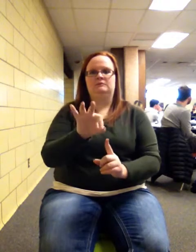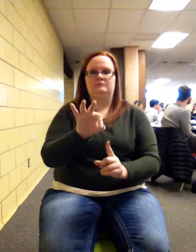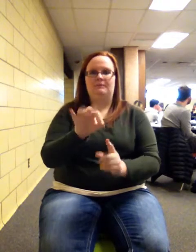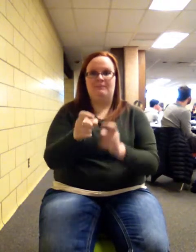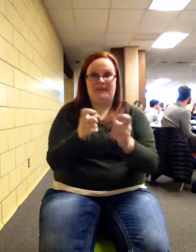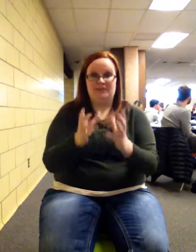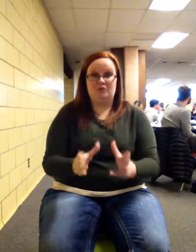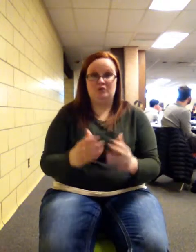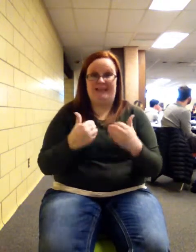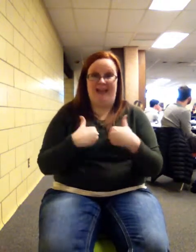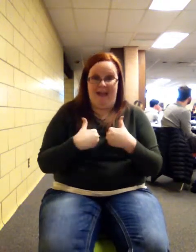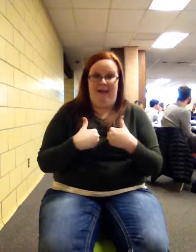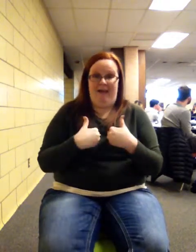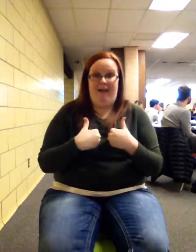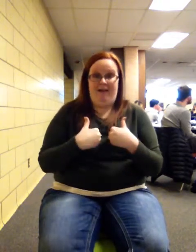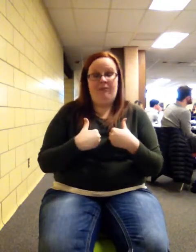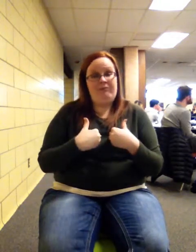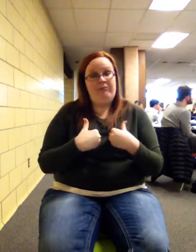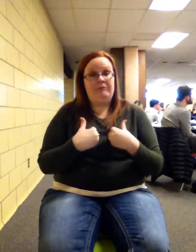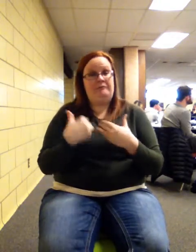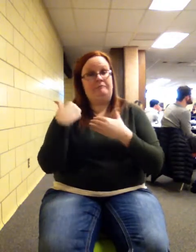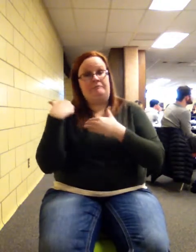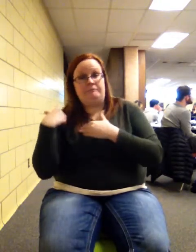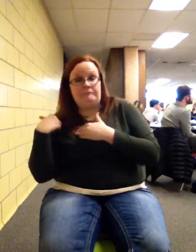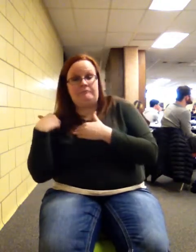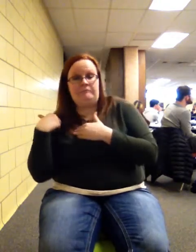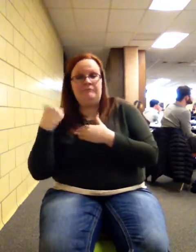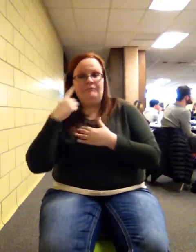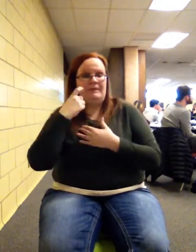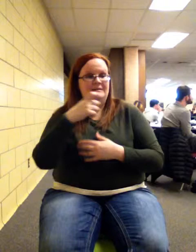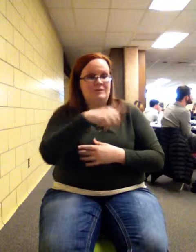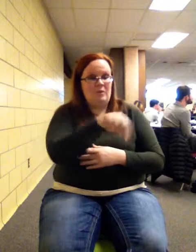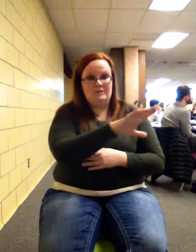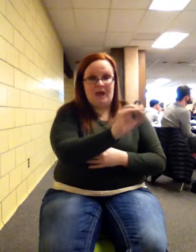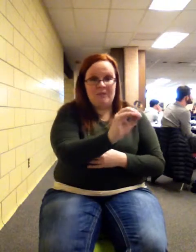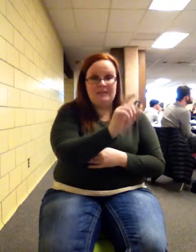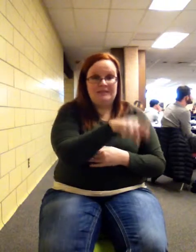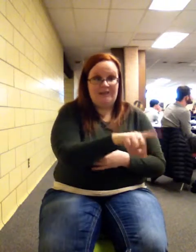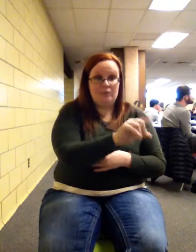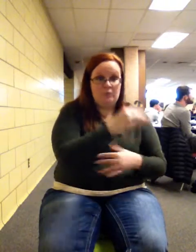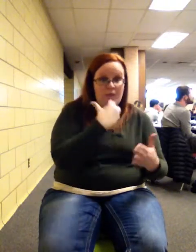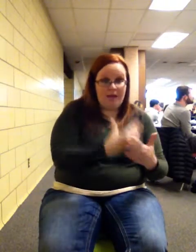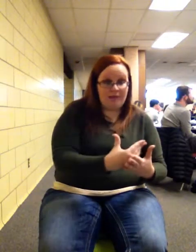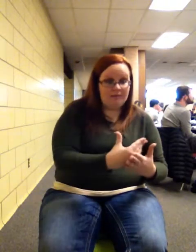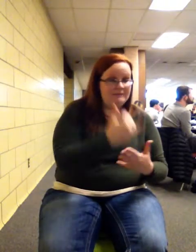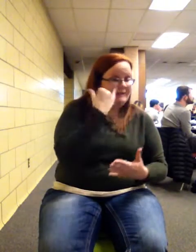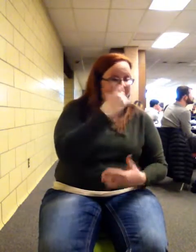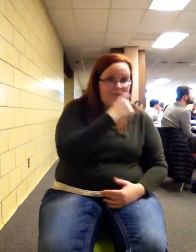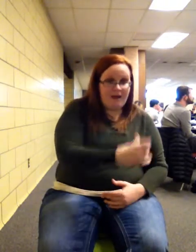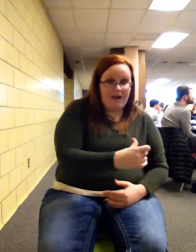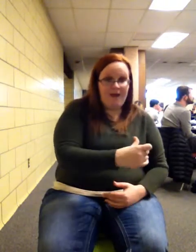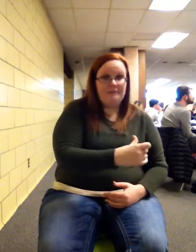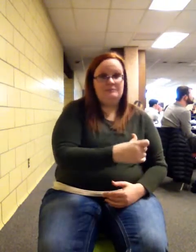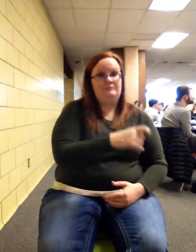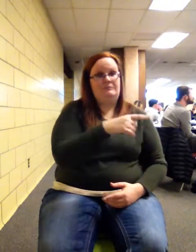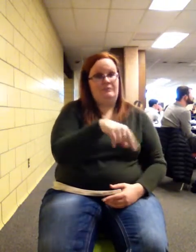into have to have good performances because then they have to answer back to all of these savers. So when I was in the Fortune